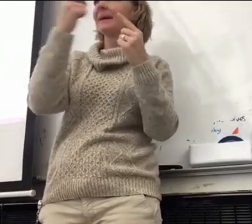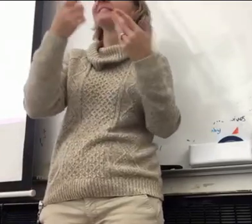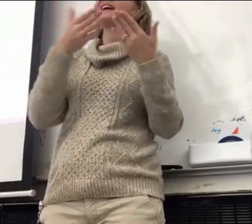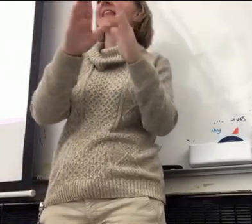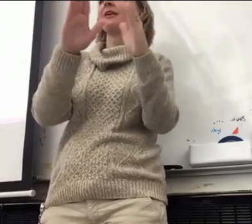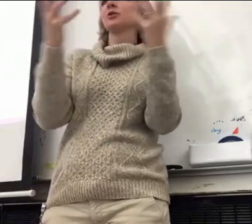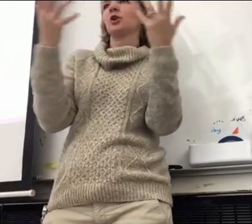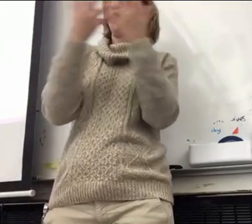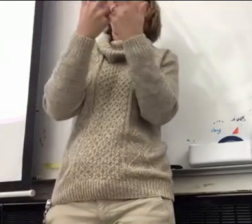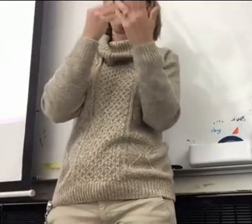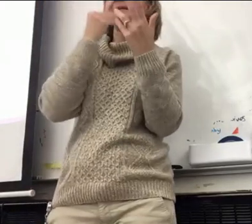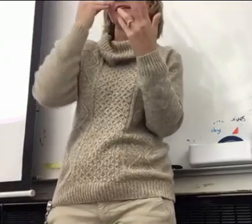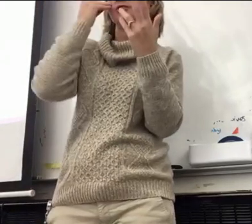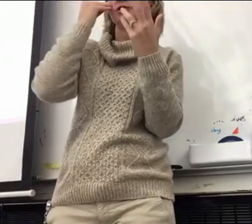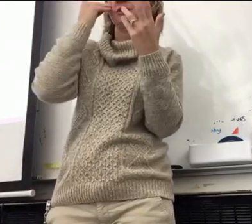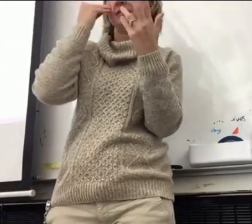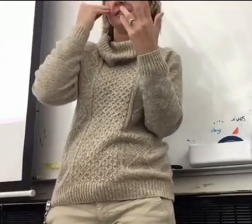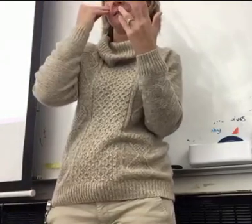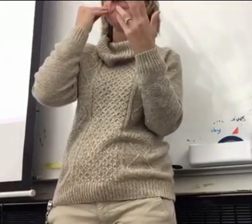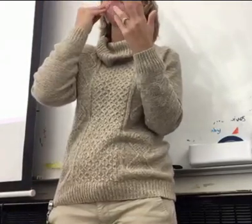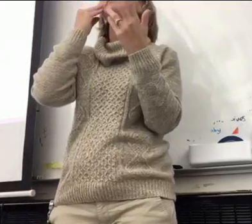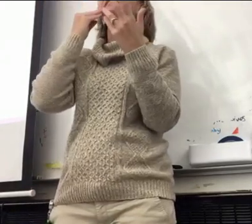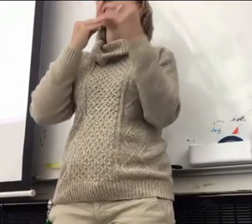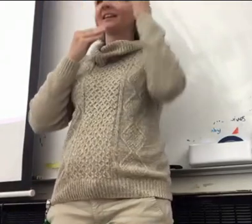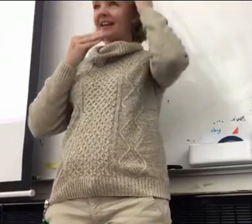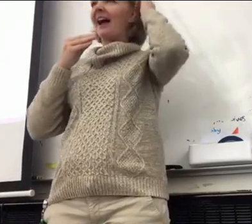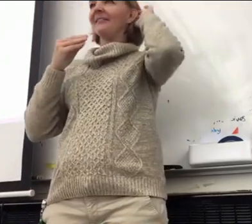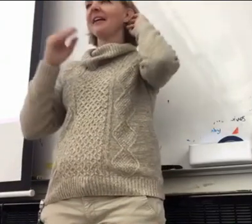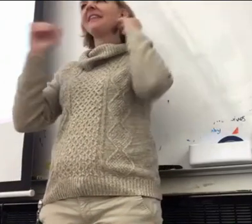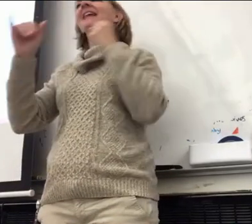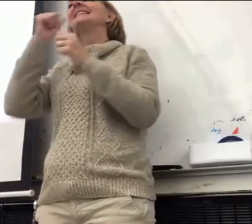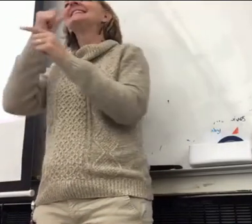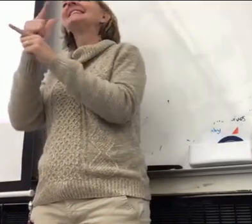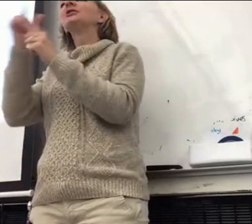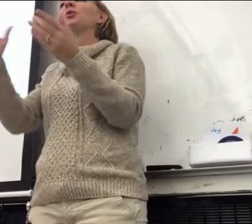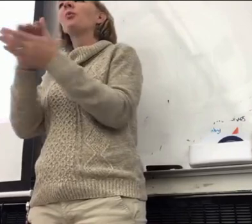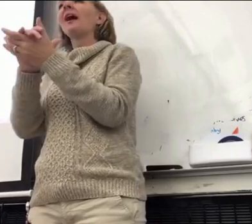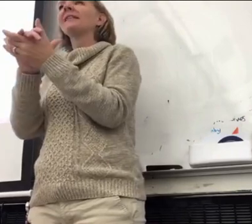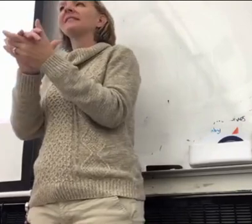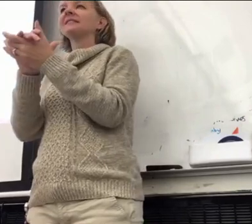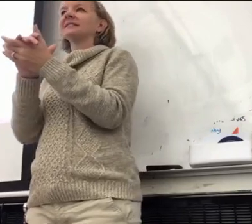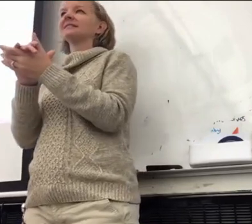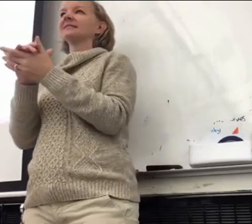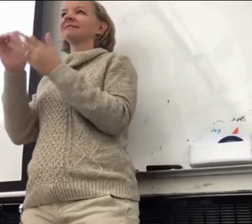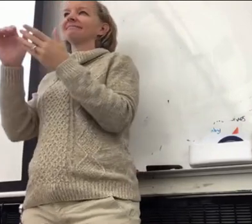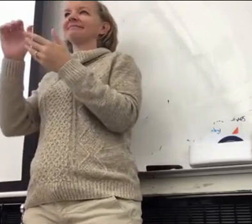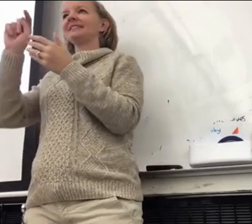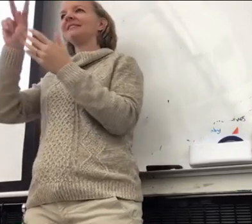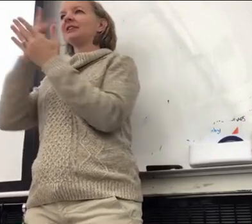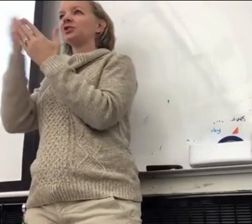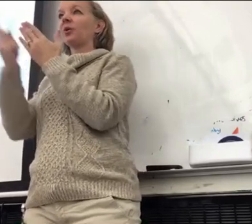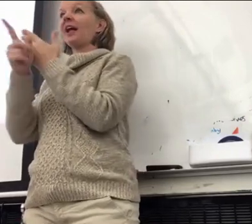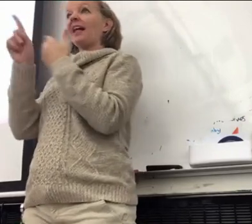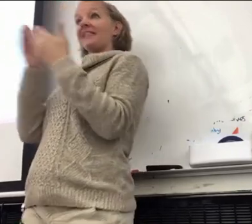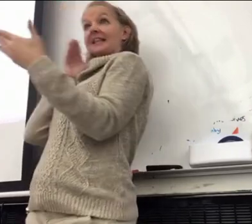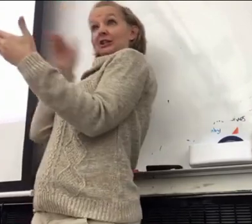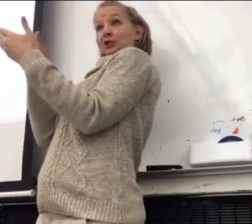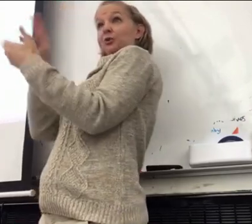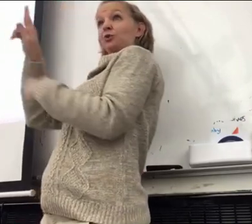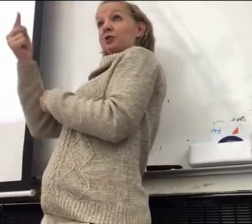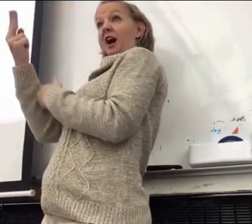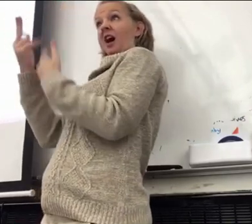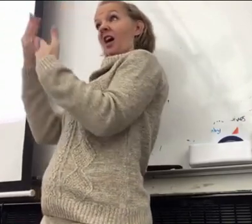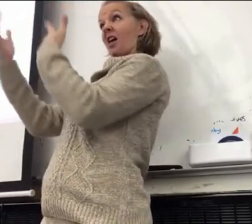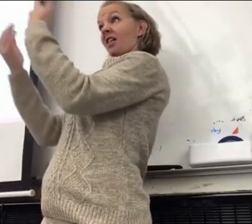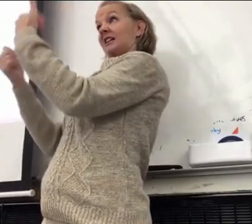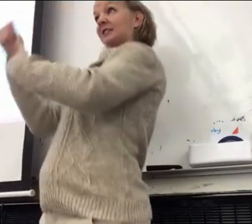anyways, so one thing is, though, that this family has attempted to change those laws. They sued the state of Utah over their polygamy laws, and it went up to the